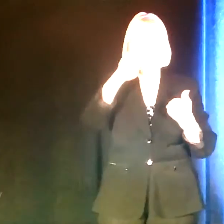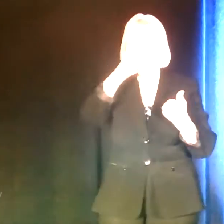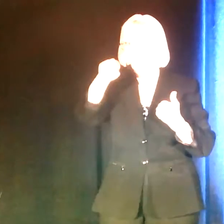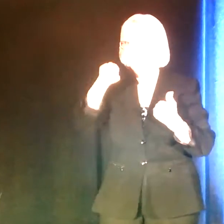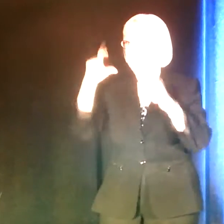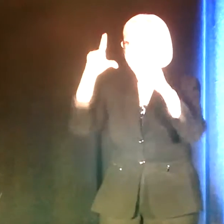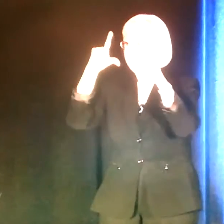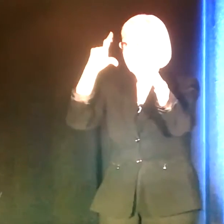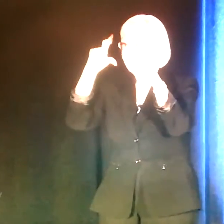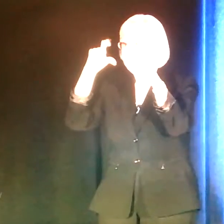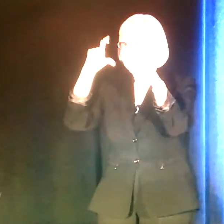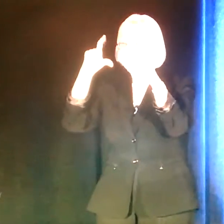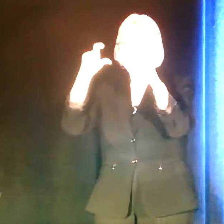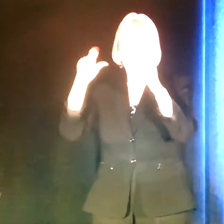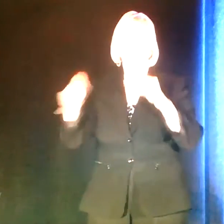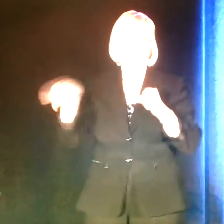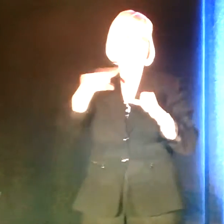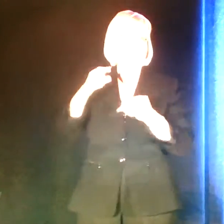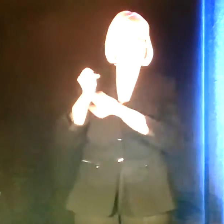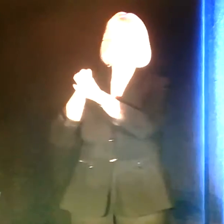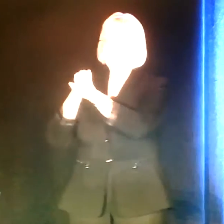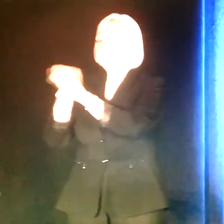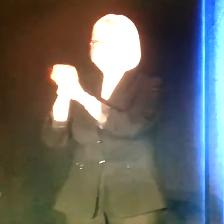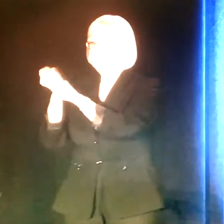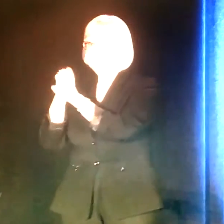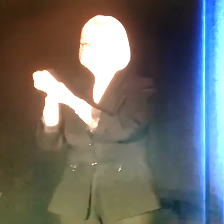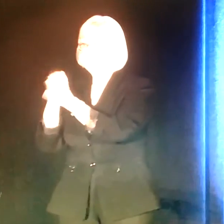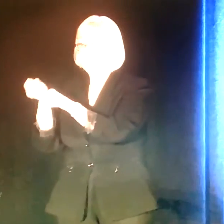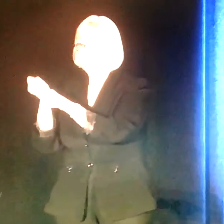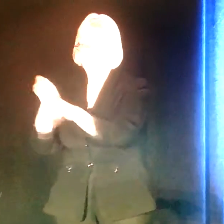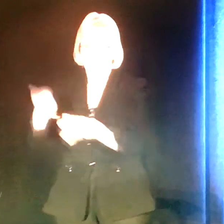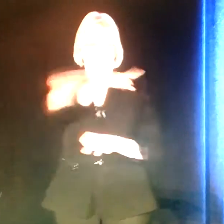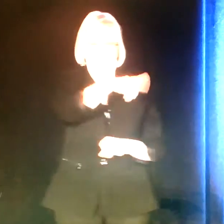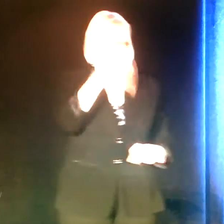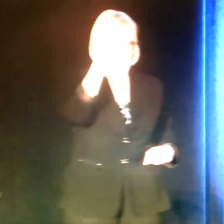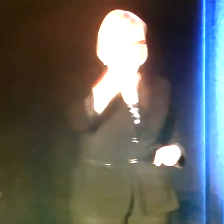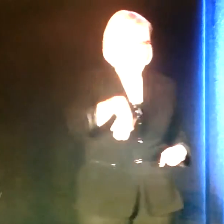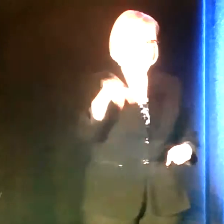like if you talk about animals or you love photography or baseball,